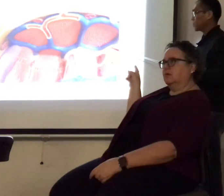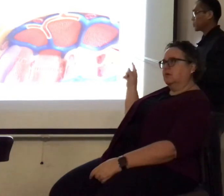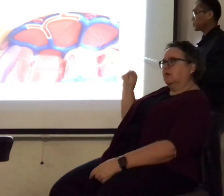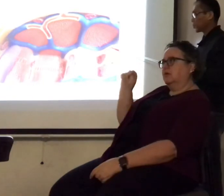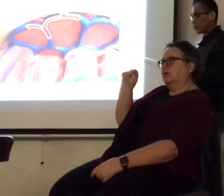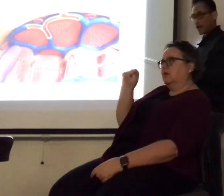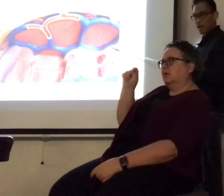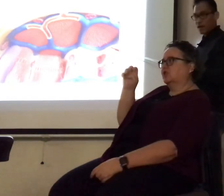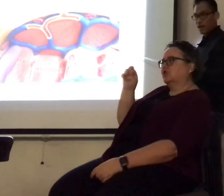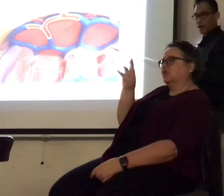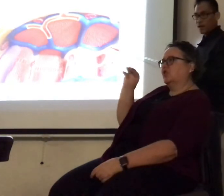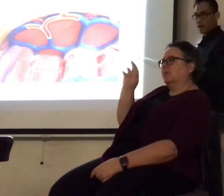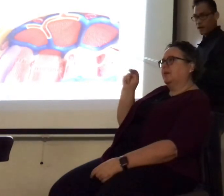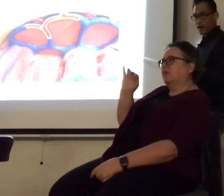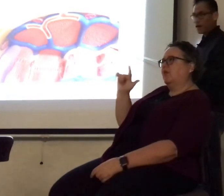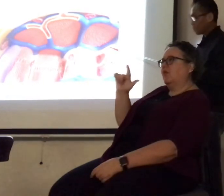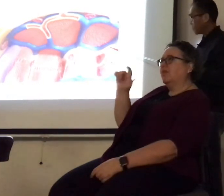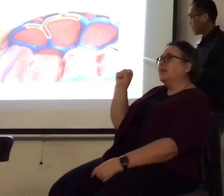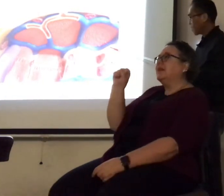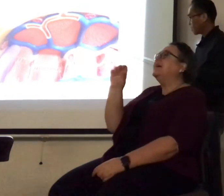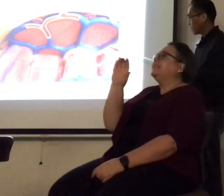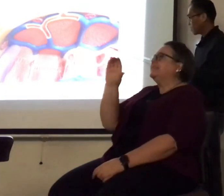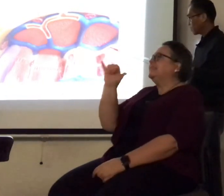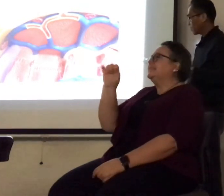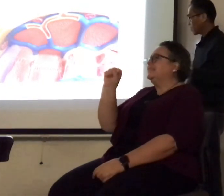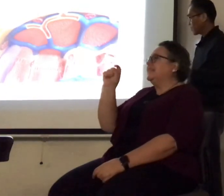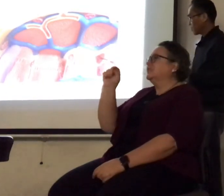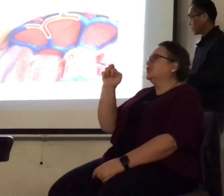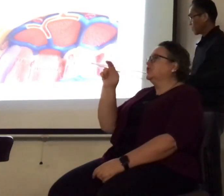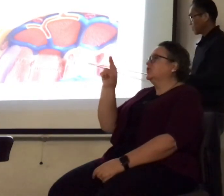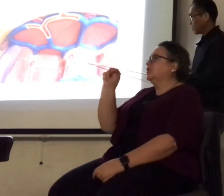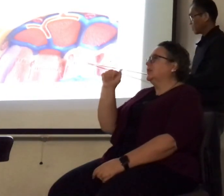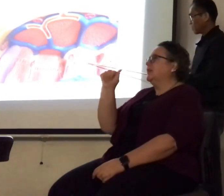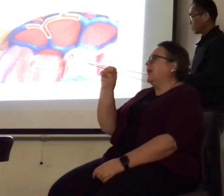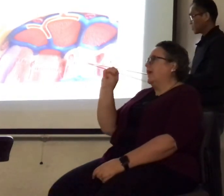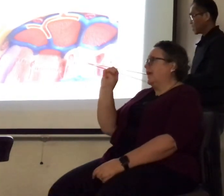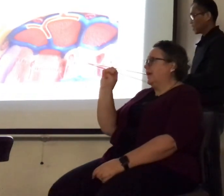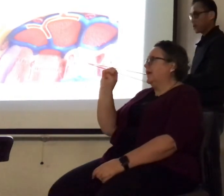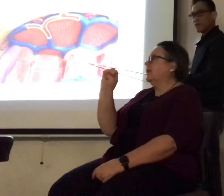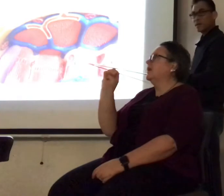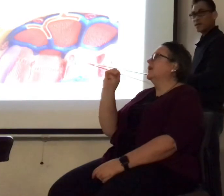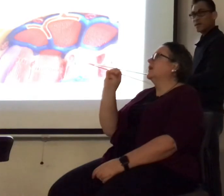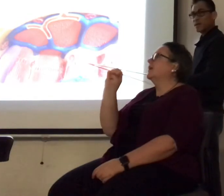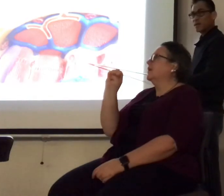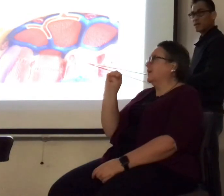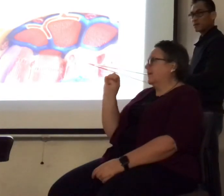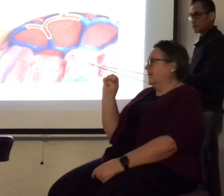Terminal cisternae. Okay, remember that? What is that?